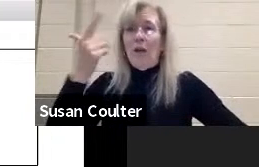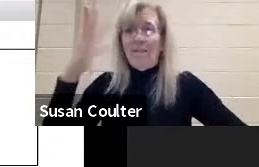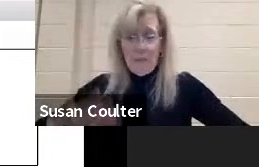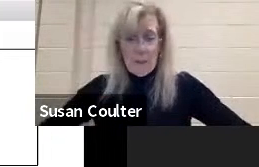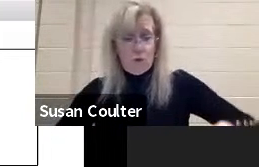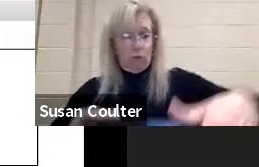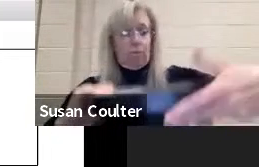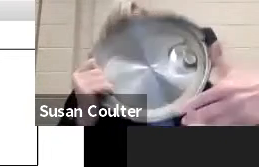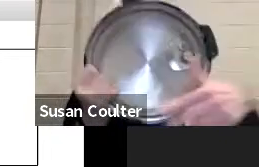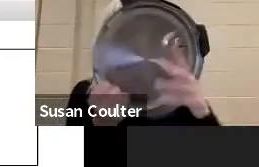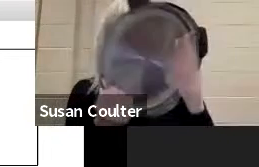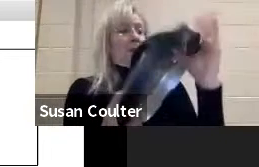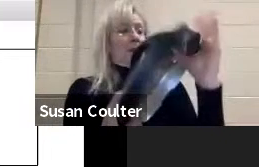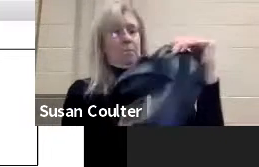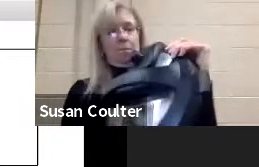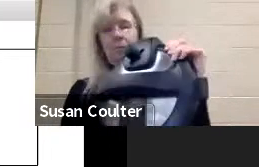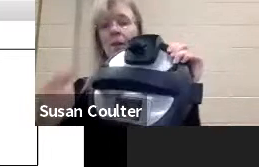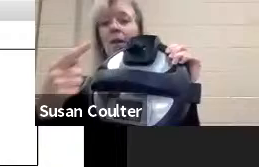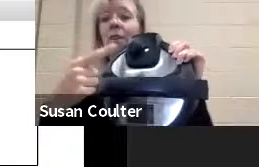Let me finish.